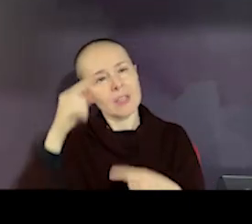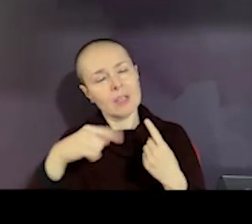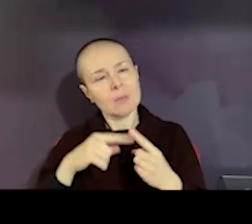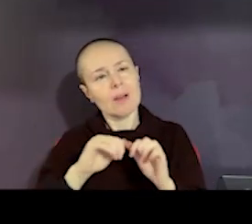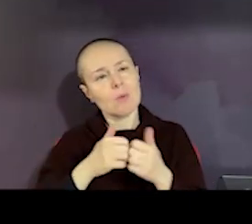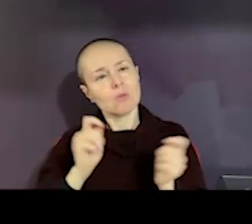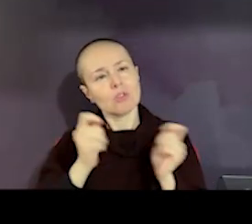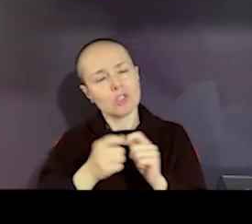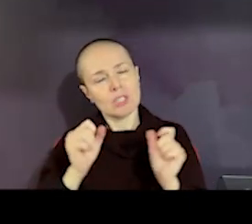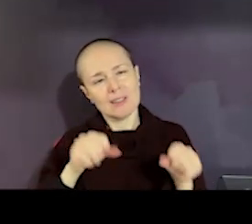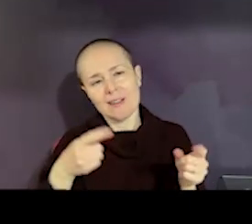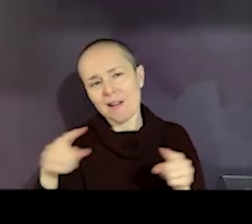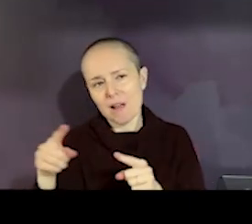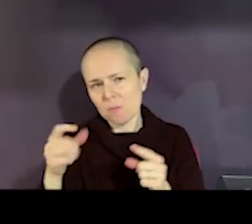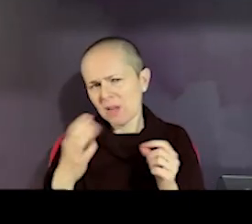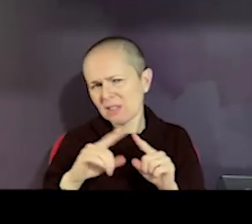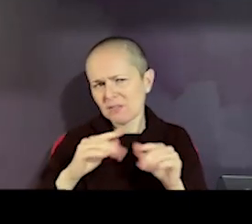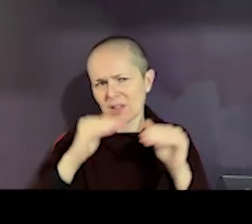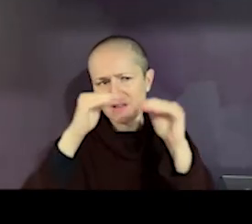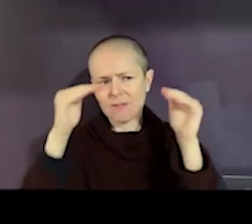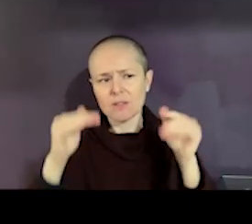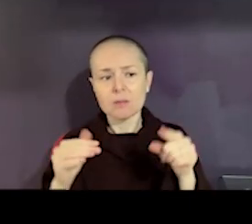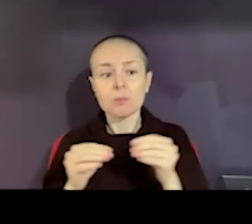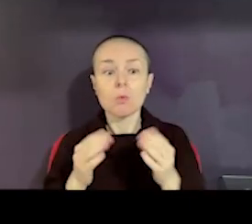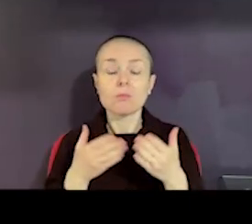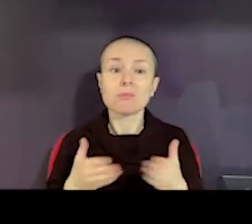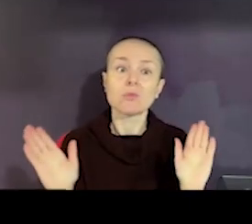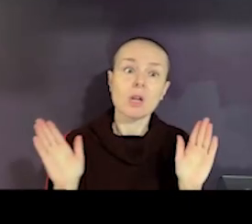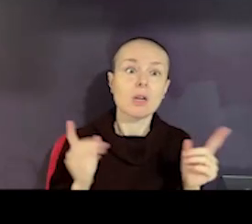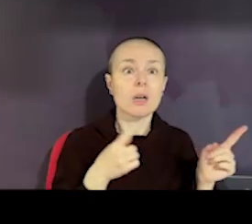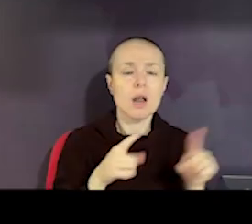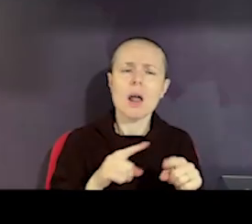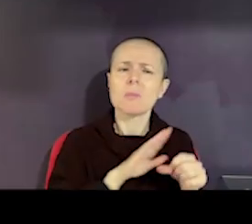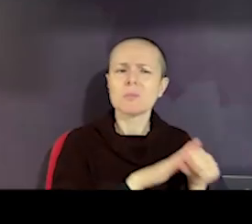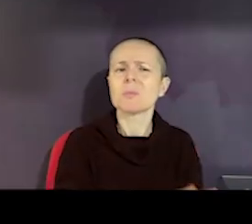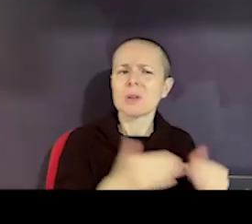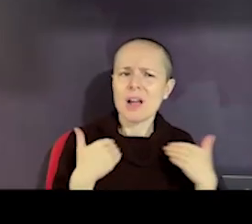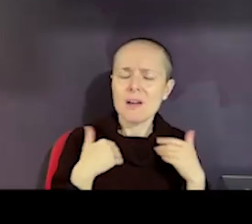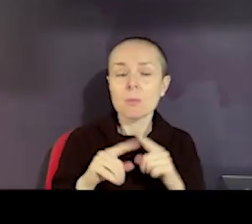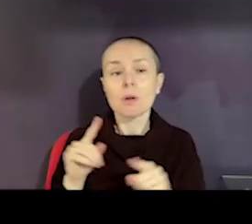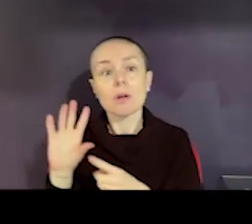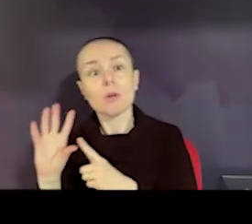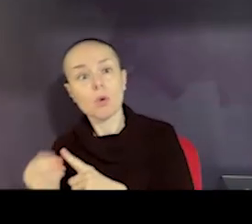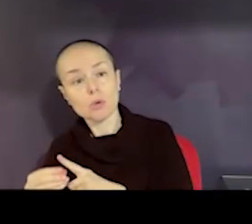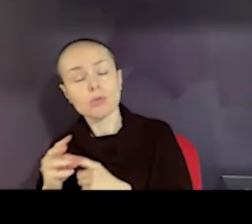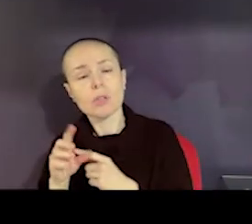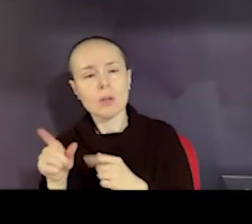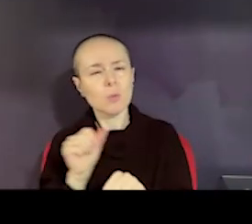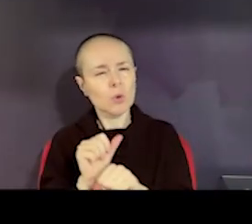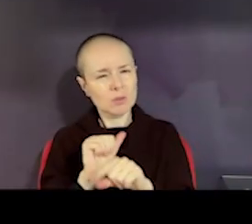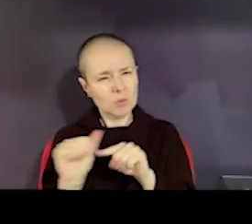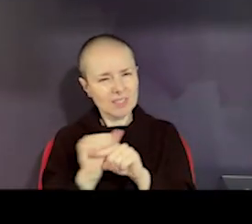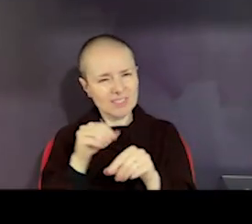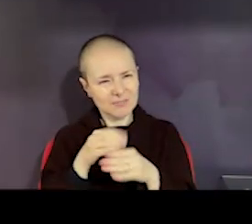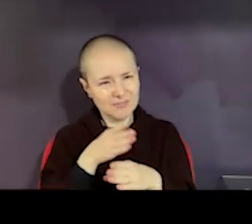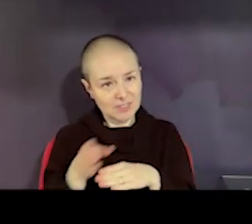structures disadvantage working class artists and arts workers. At the same time, culture and working practice within the field also